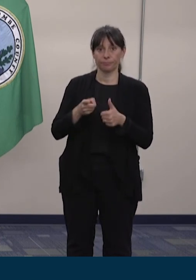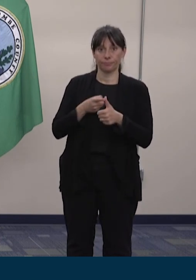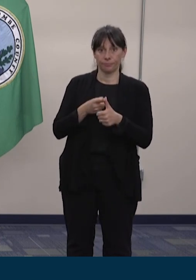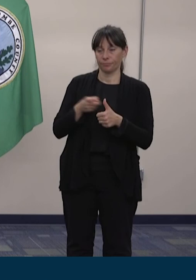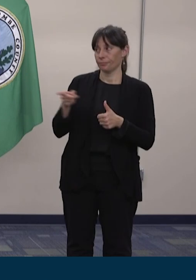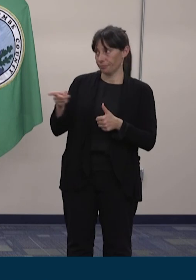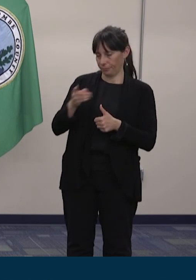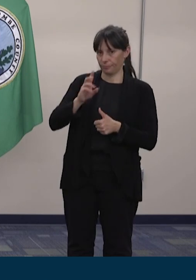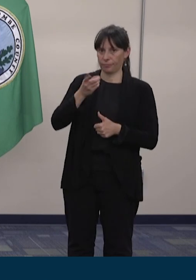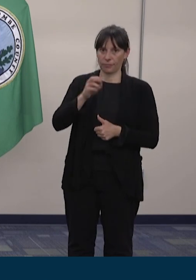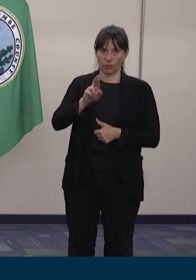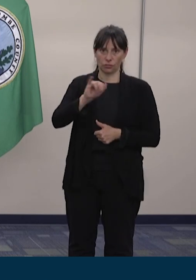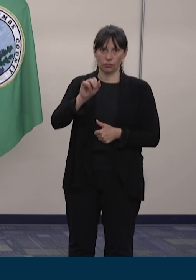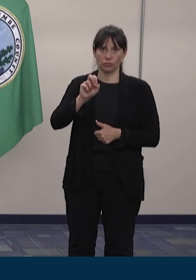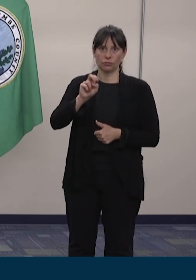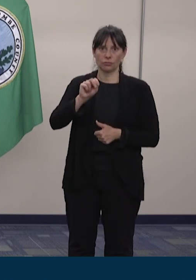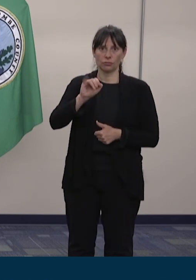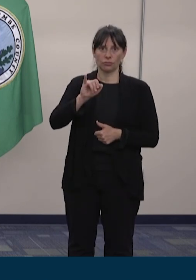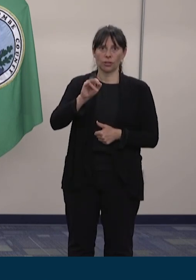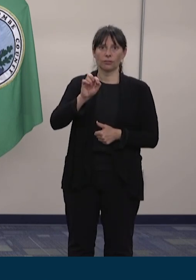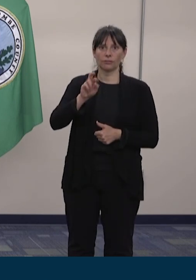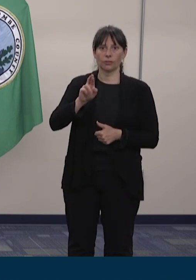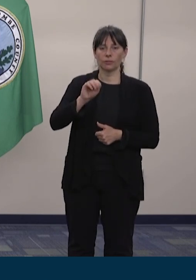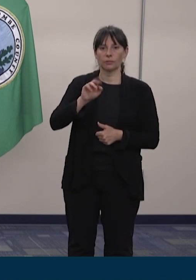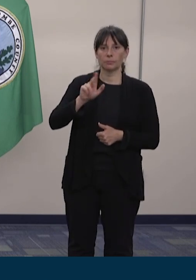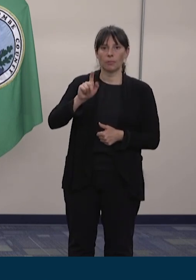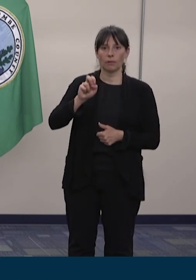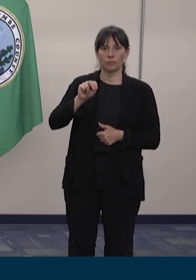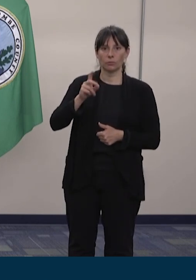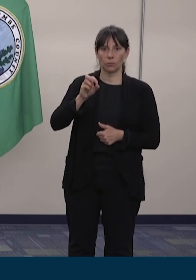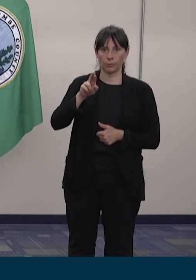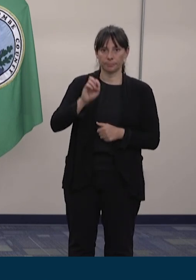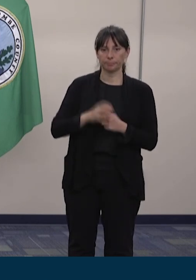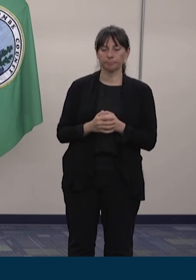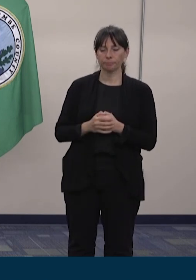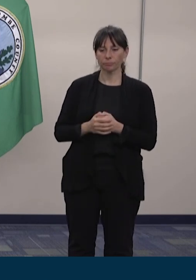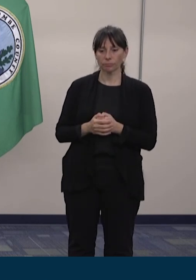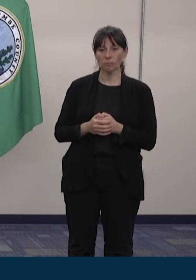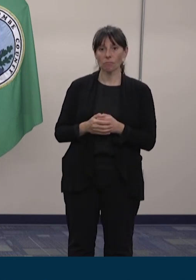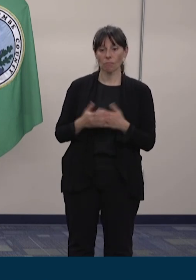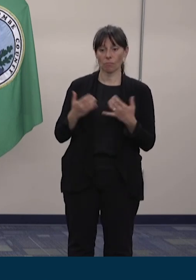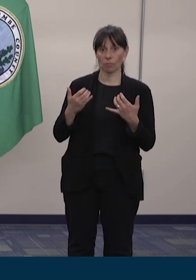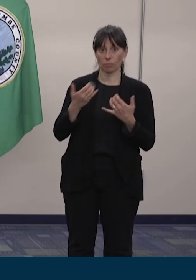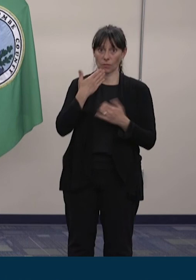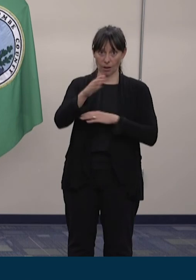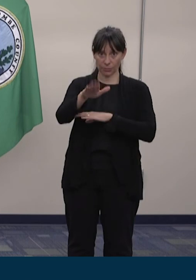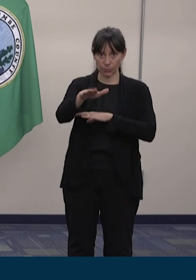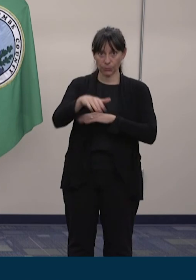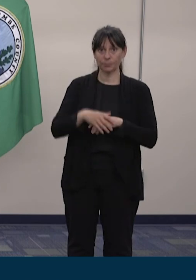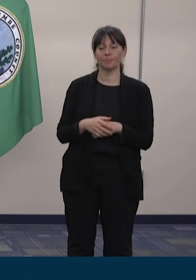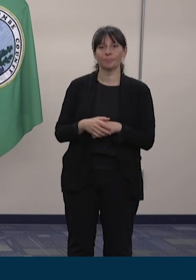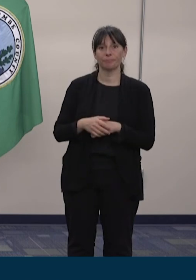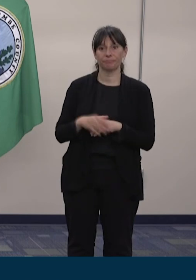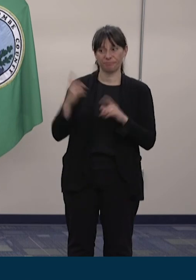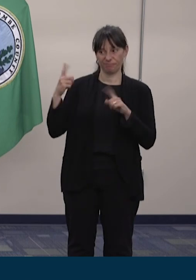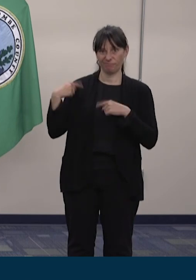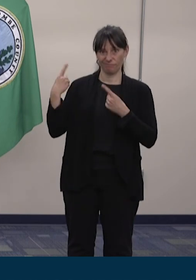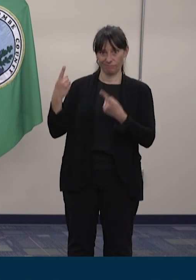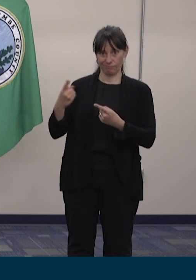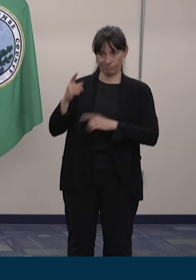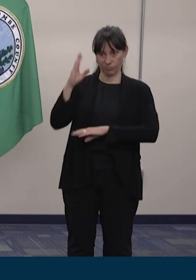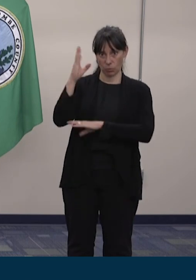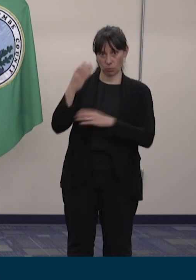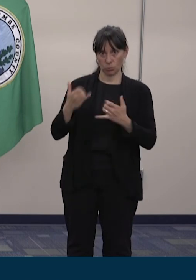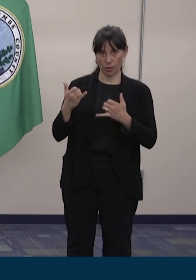Good afternoon. Buenas tardes. As of noon today, there have been Tenemos 68 68 casos confirmados